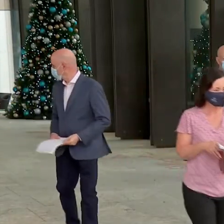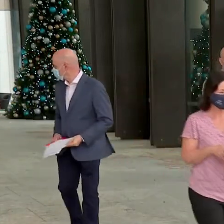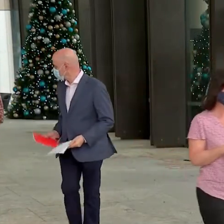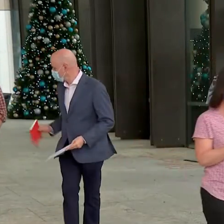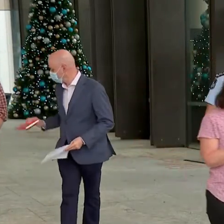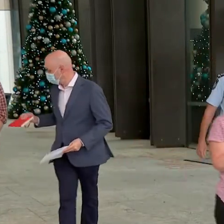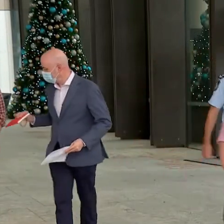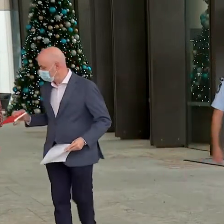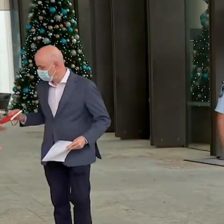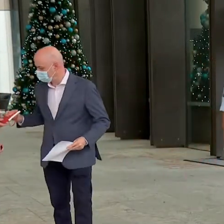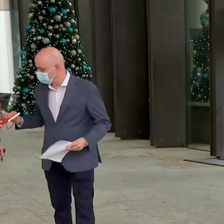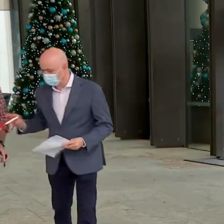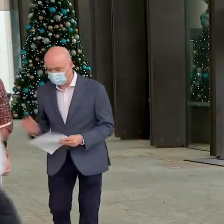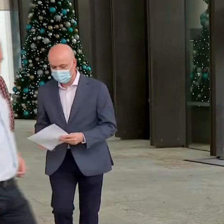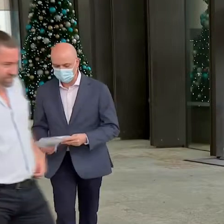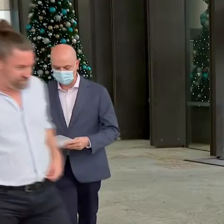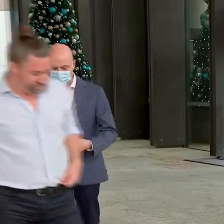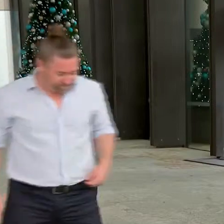we're not there yet.